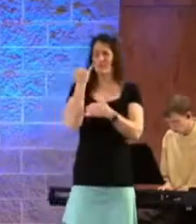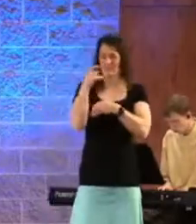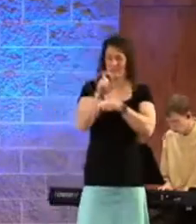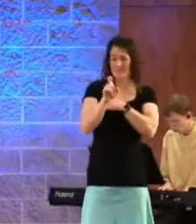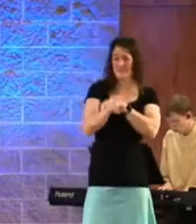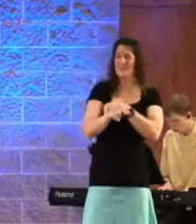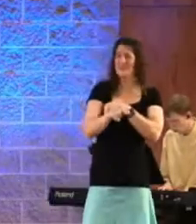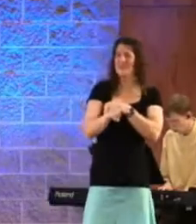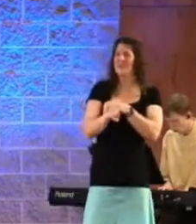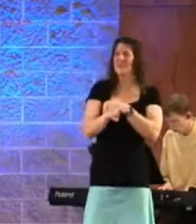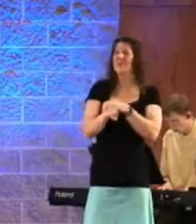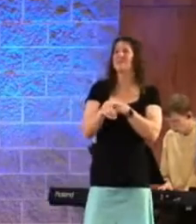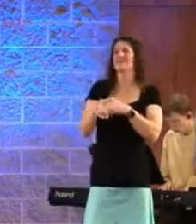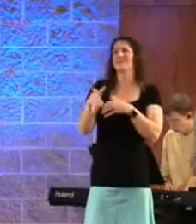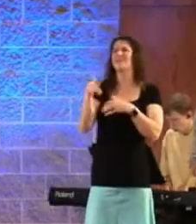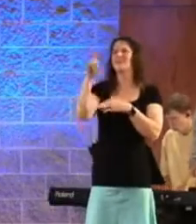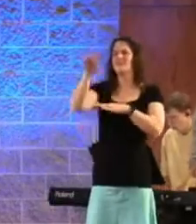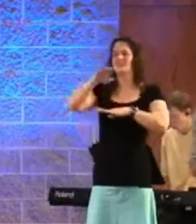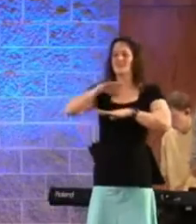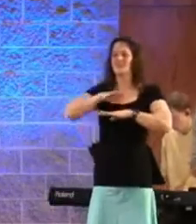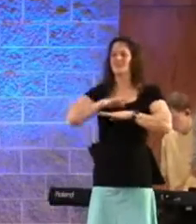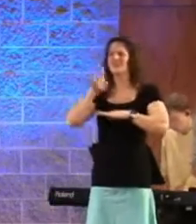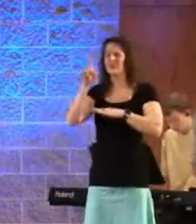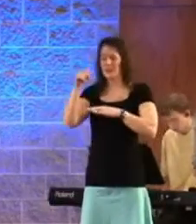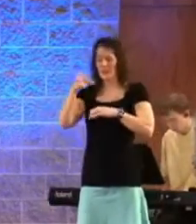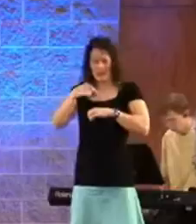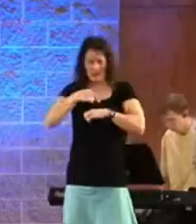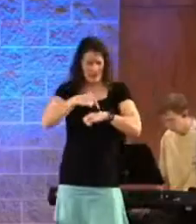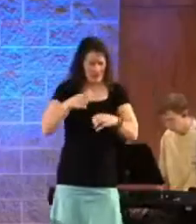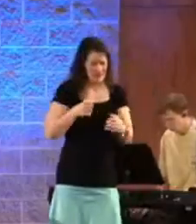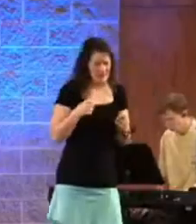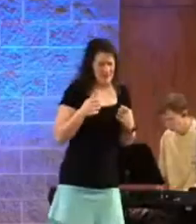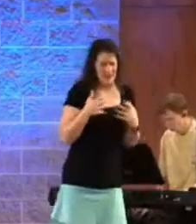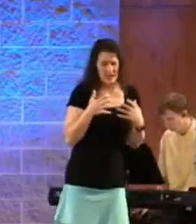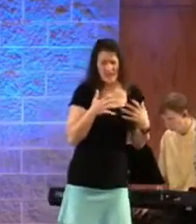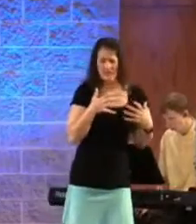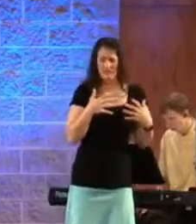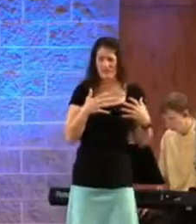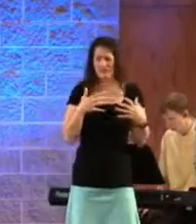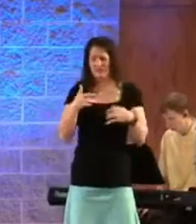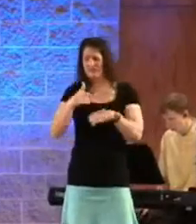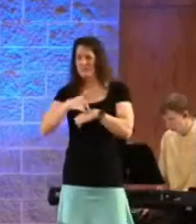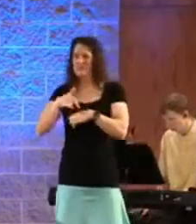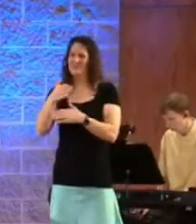You are enough in times of fear and in times of comfort.